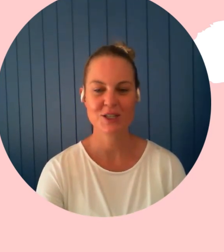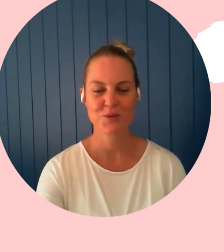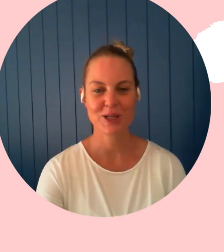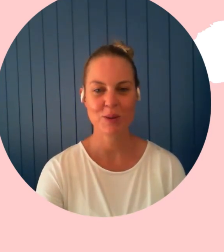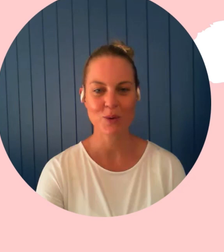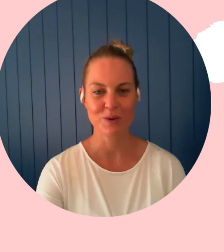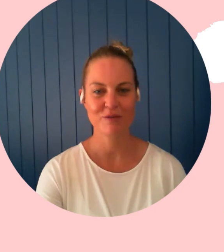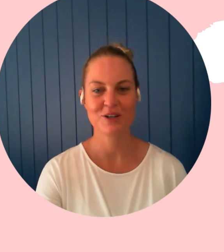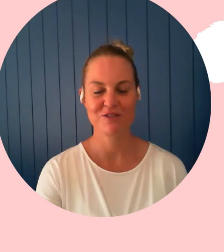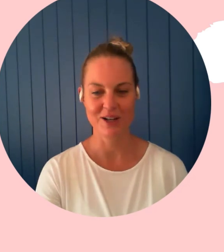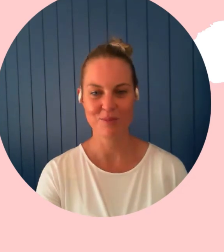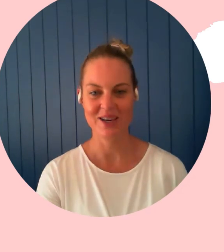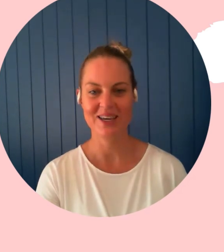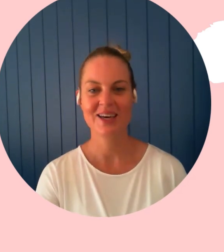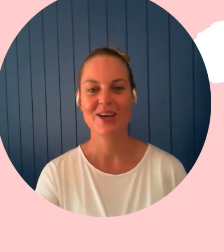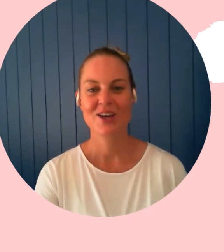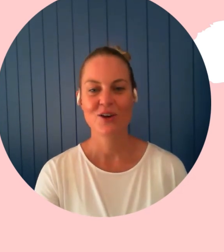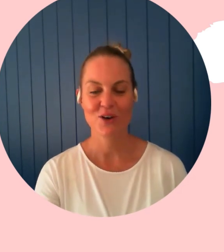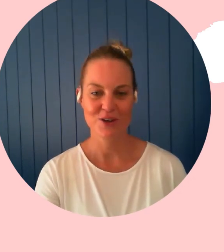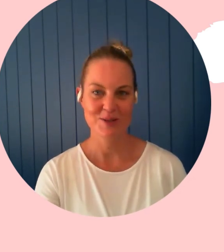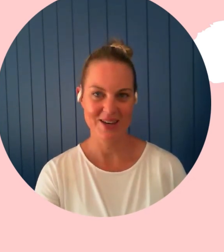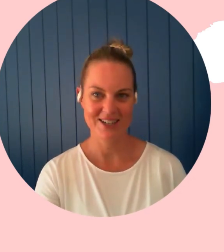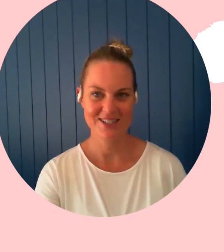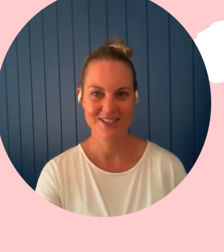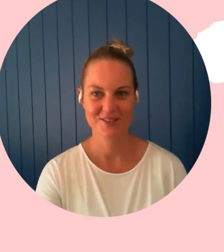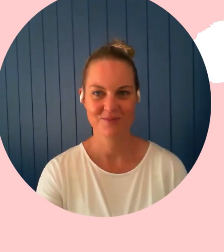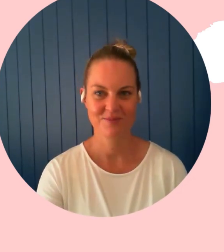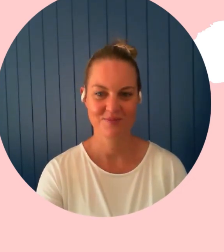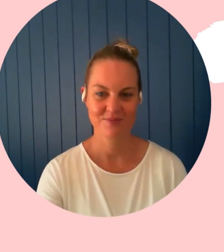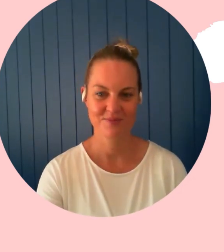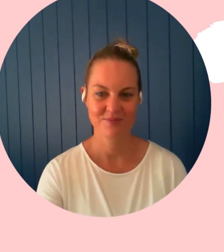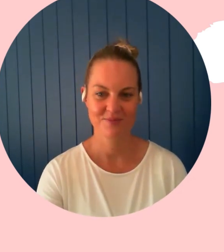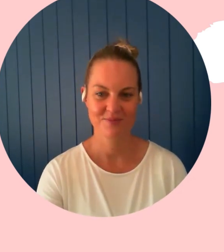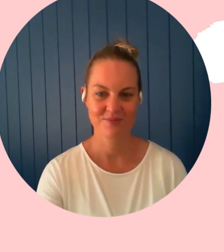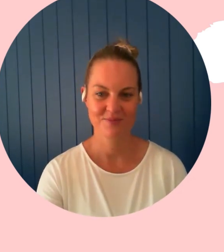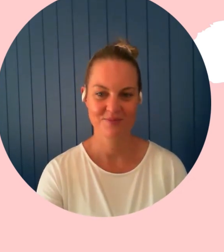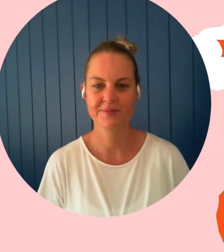this is really important for developing her speech.